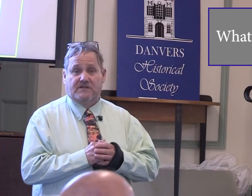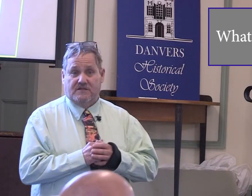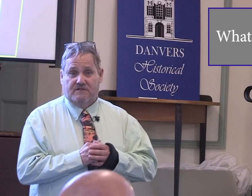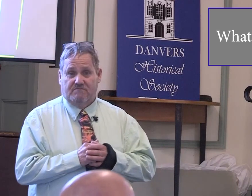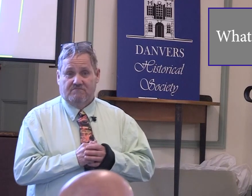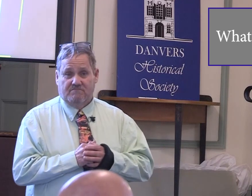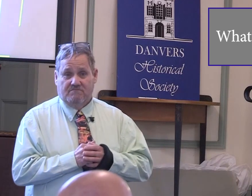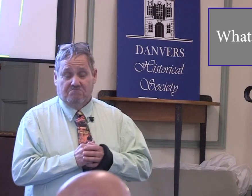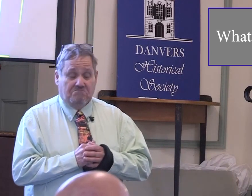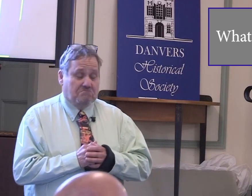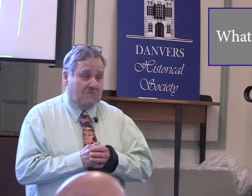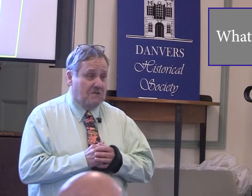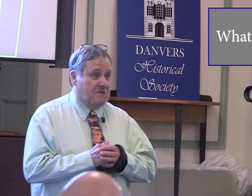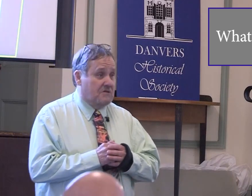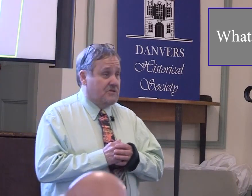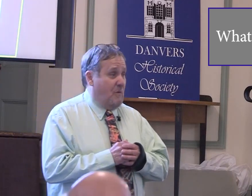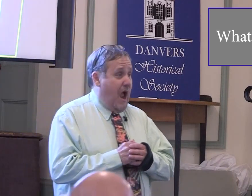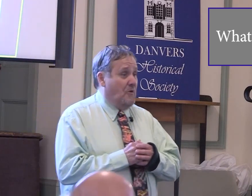disability is.